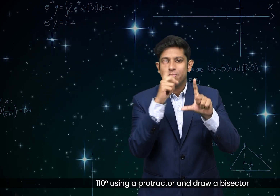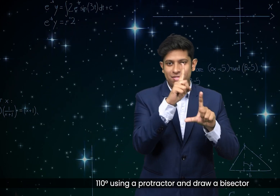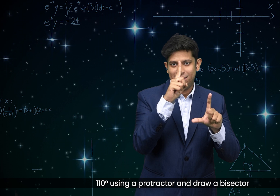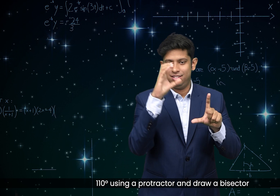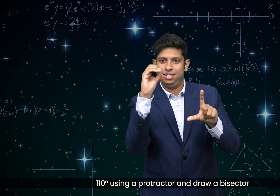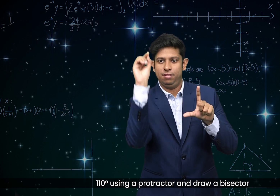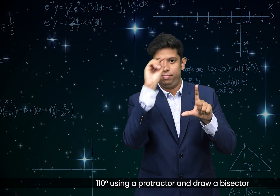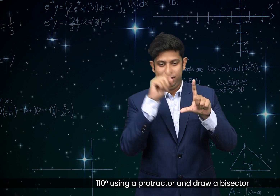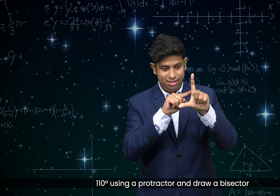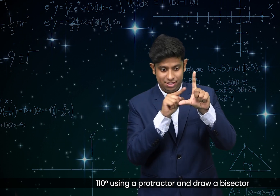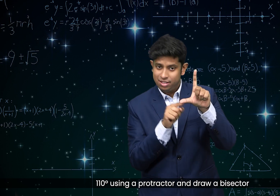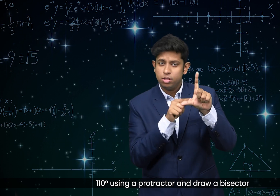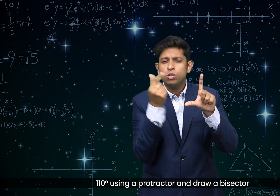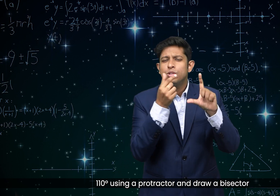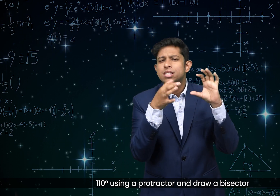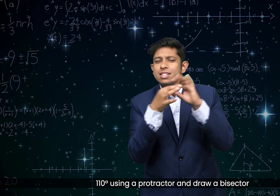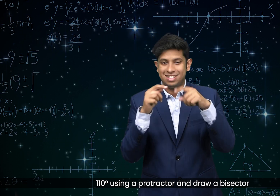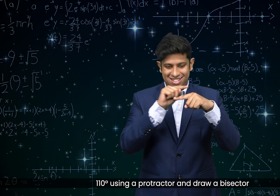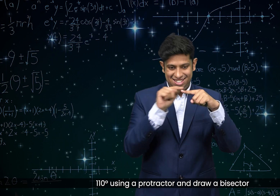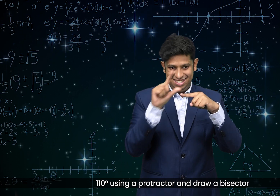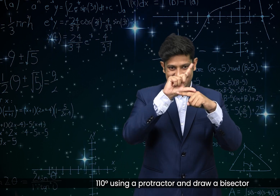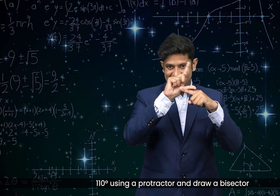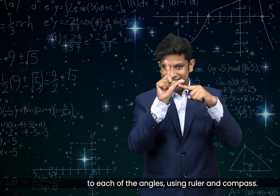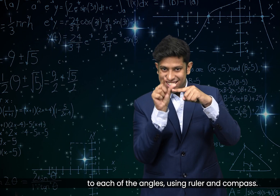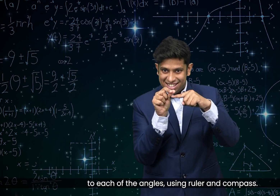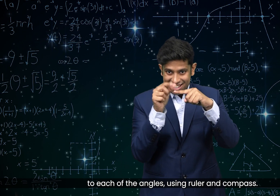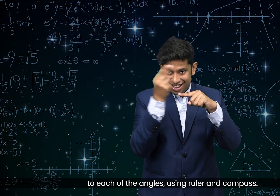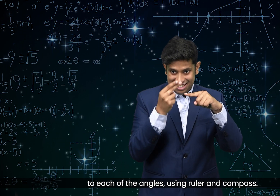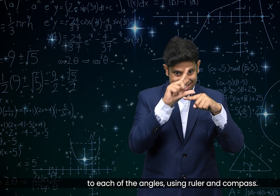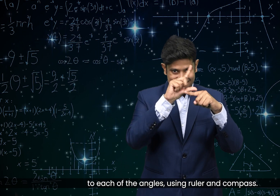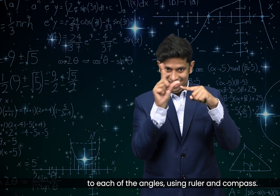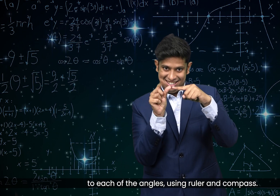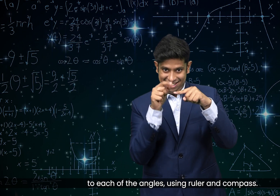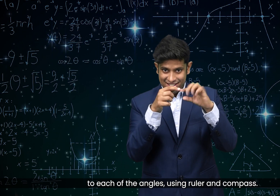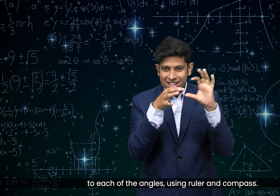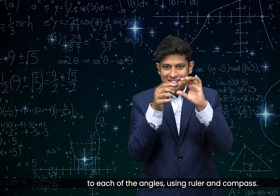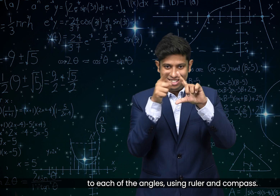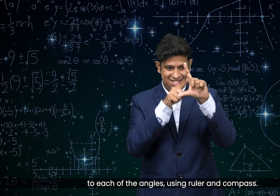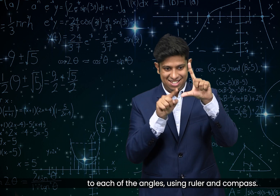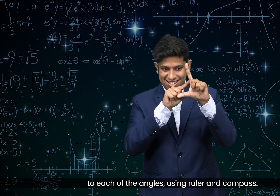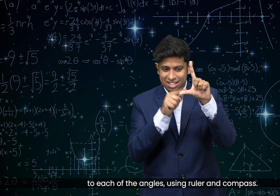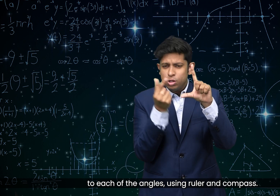degrees using a protractor and draw a bisector to each of the angles using ruler and compass.